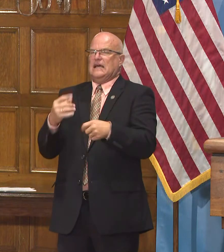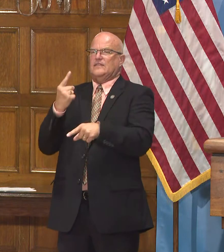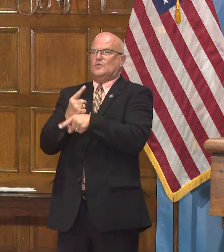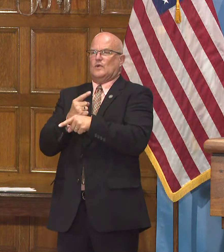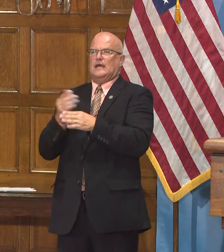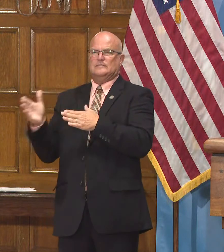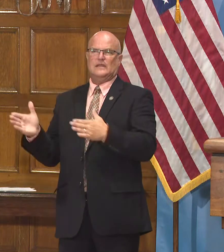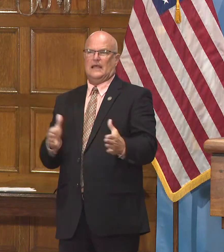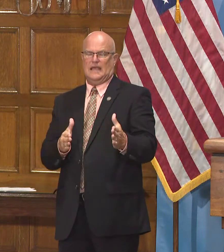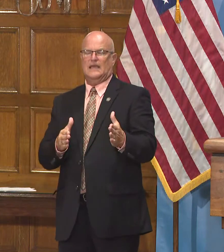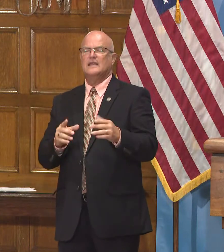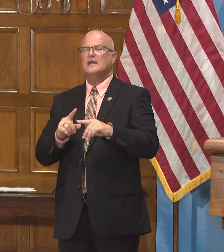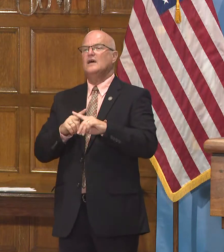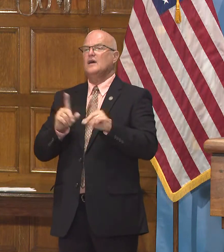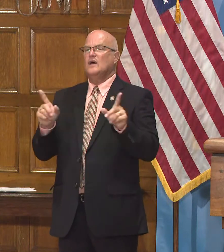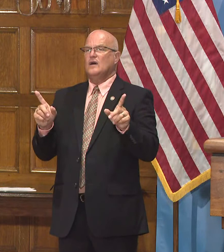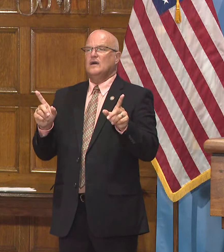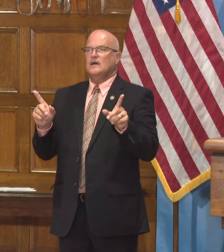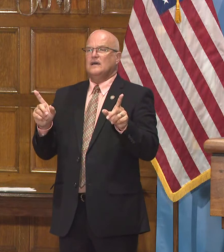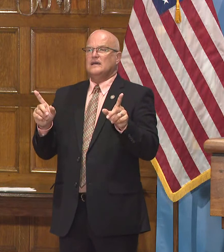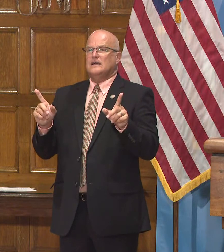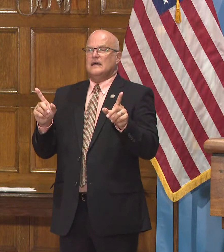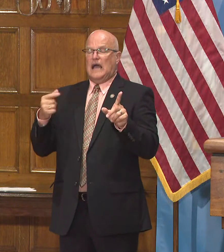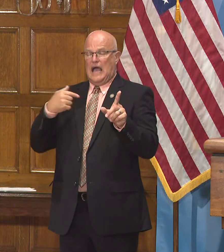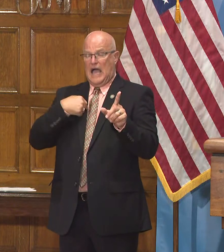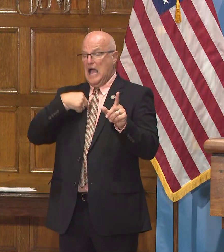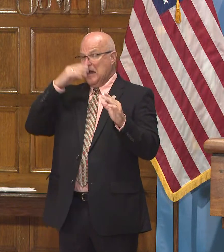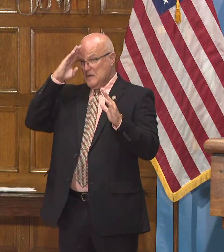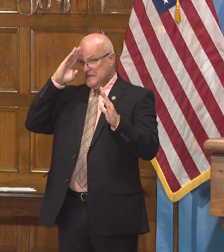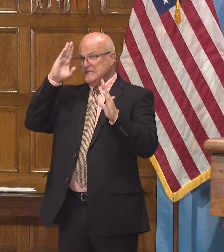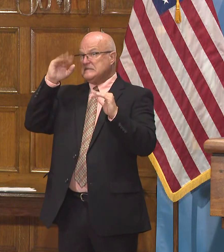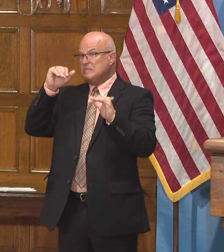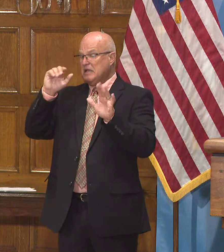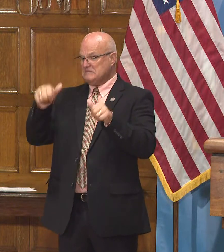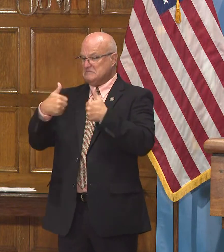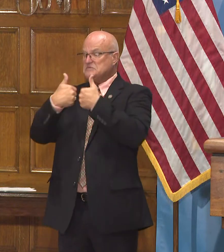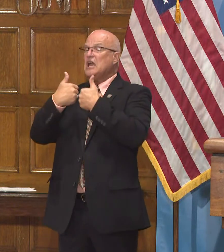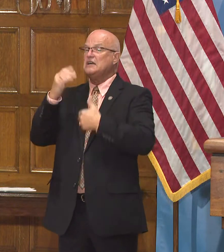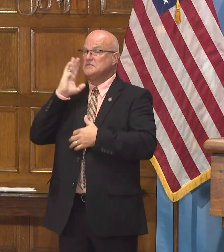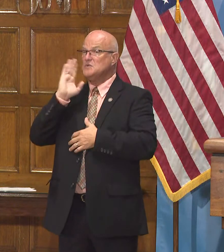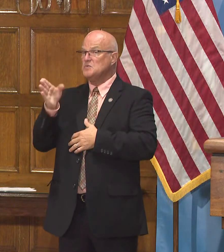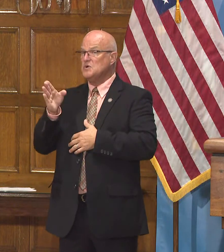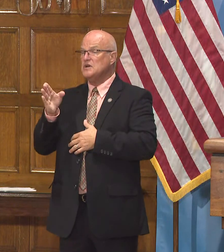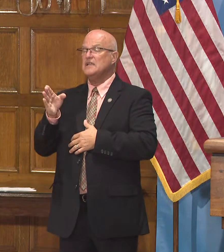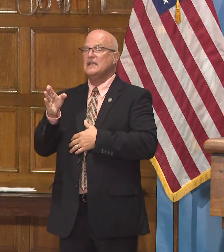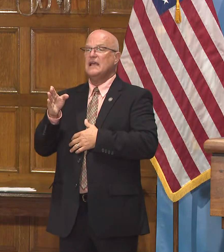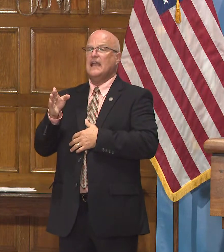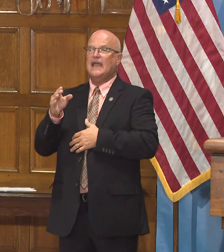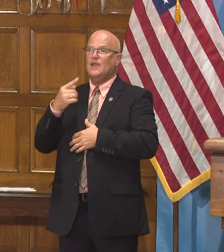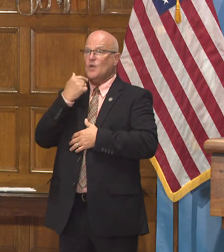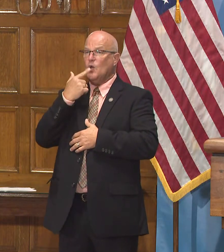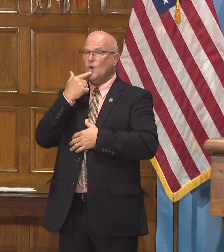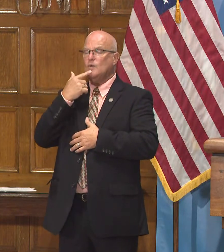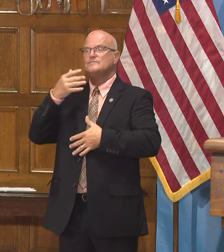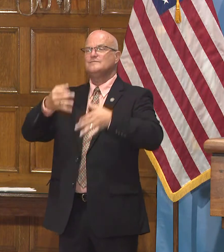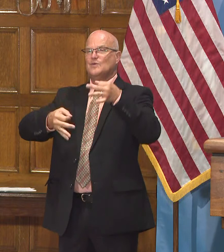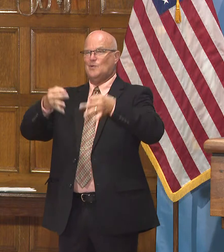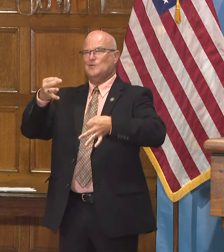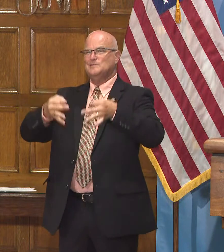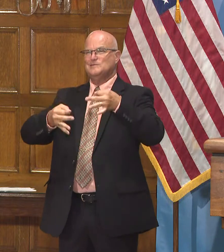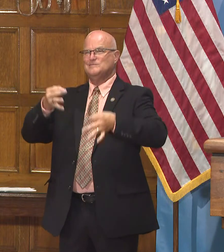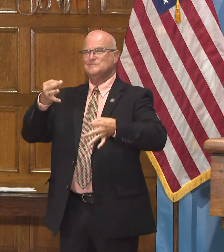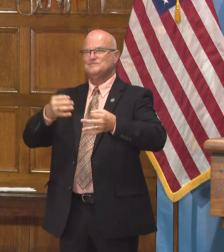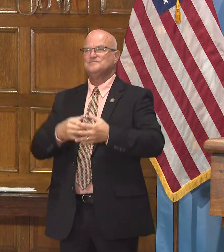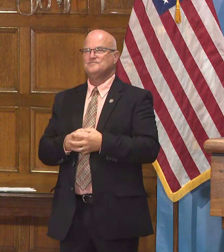right strategy. But I would expect that it be challenged, and the best avenue to challenge that would be in the courts.